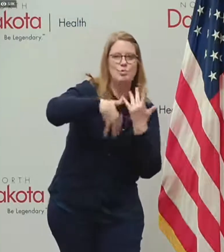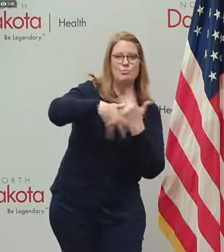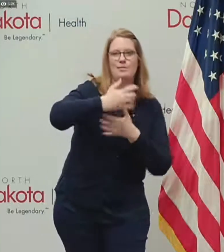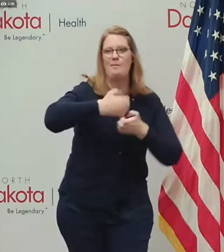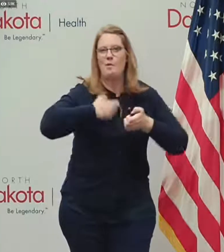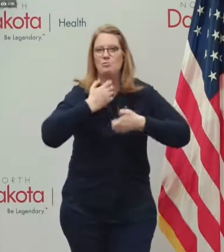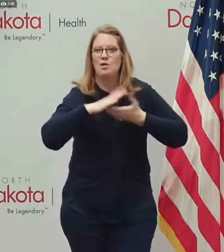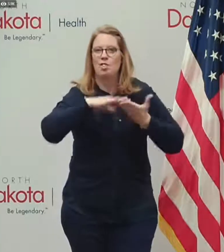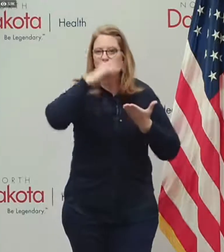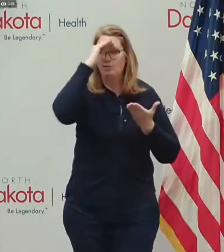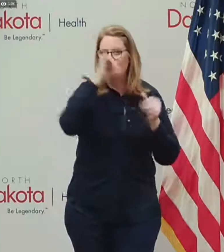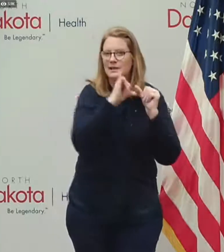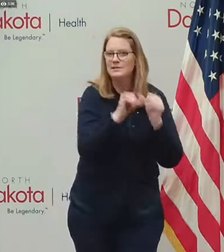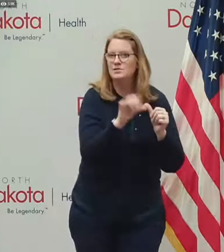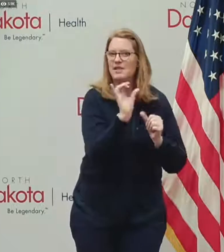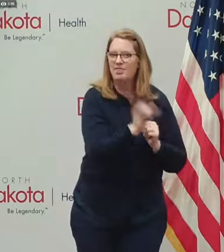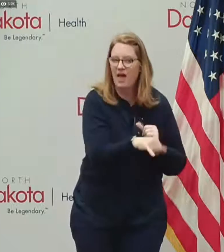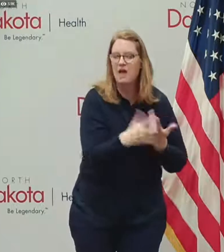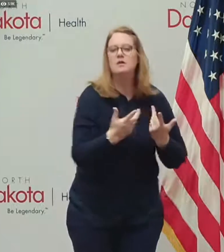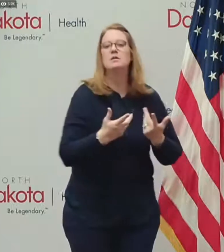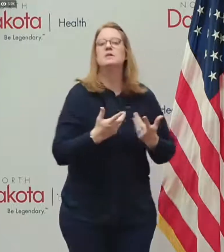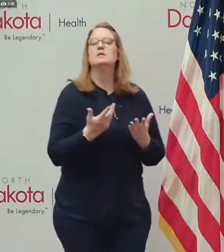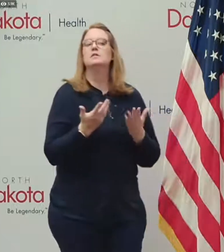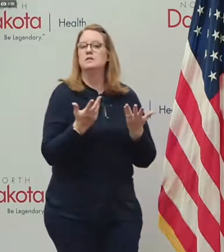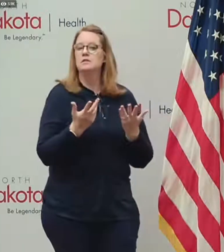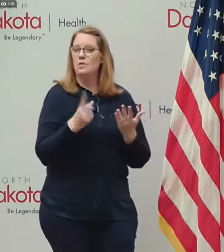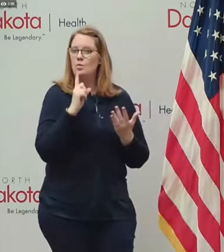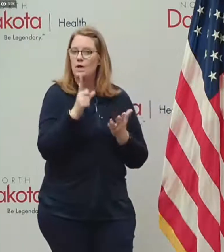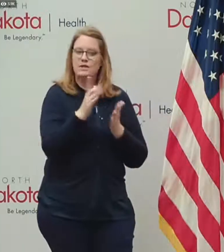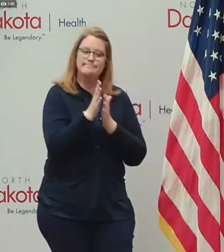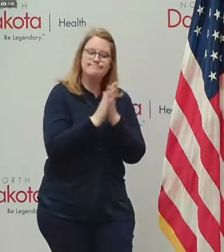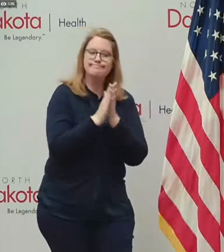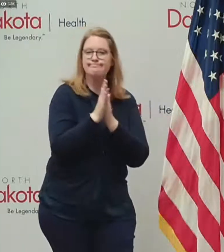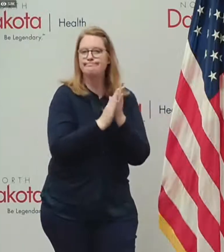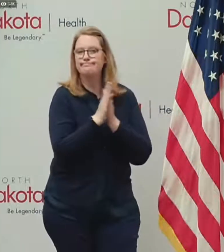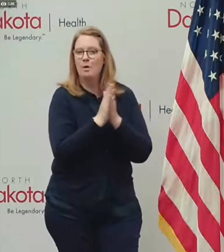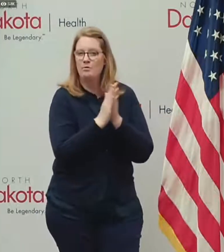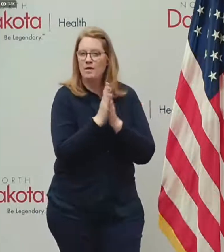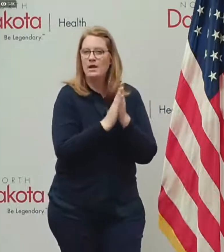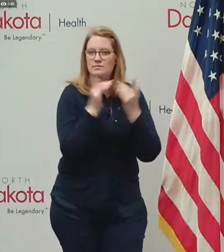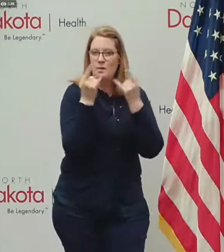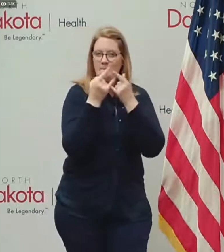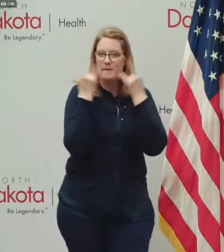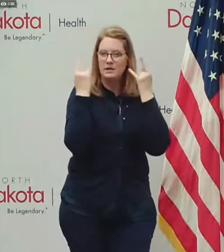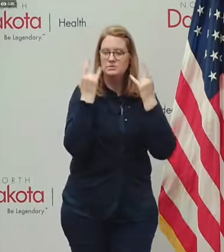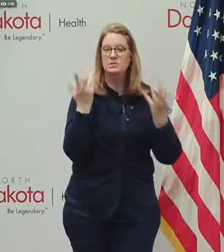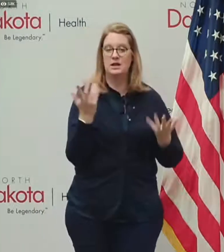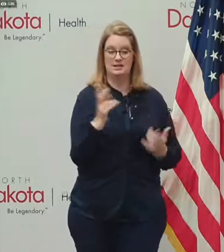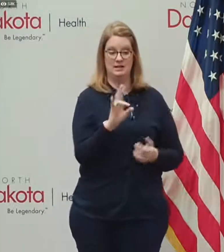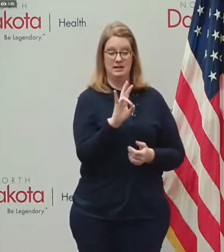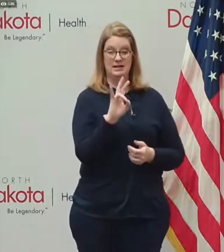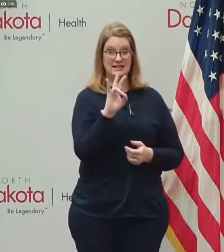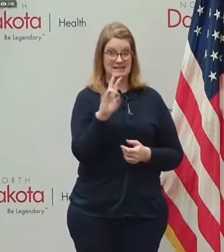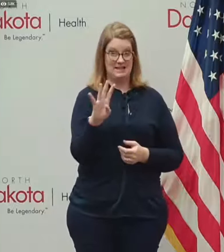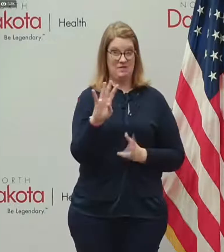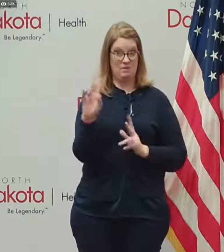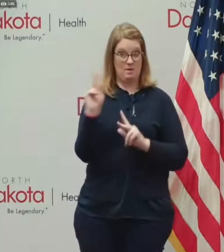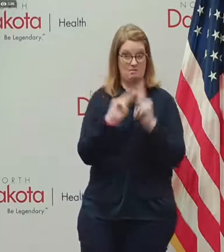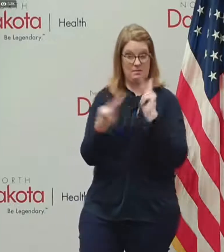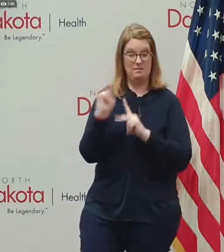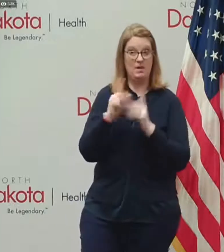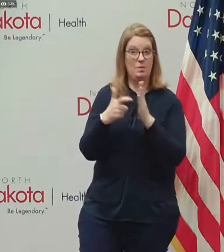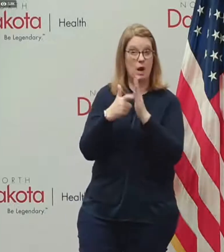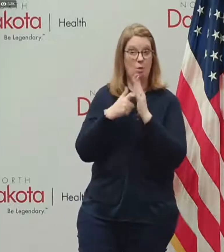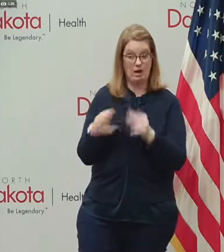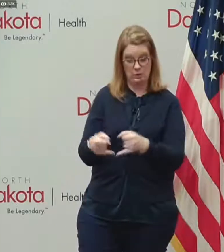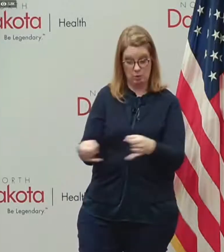again, this was an innovative new approach to create an incentive for mask wearing. And again, the 74 individuals that were required to quarantine,